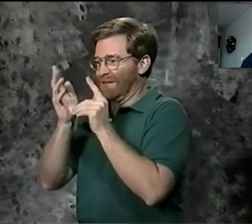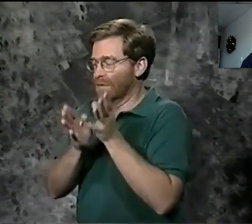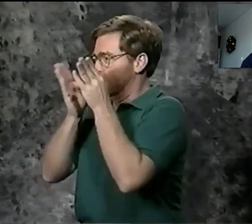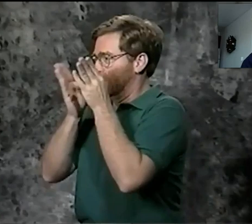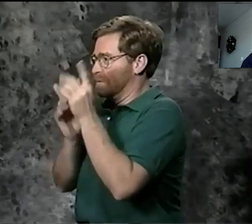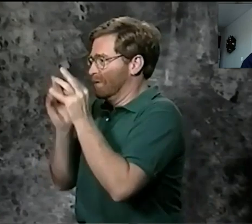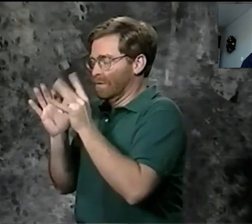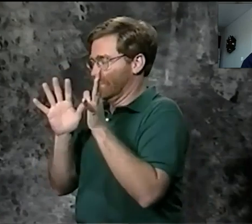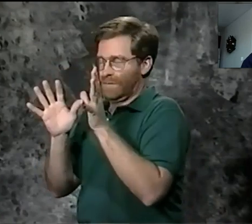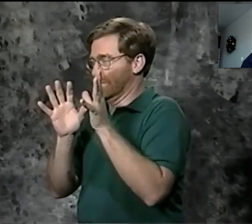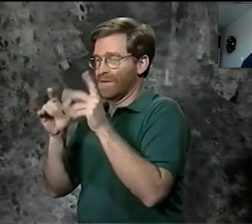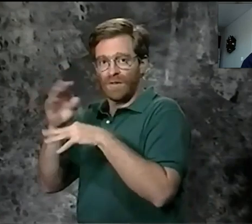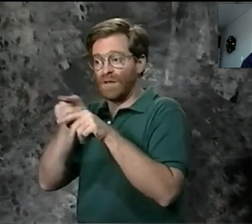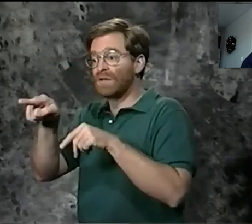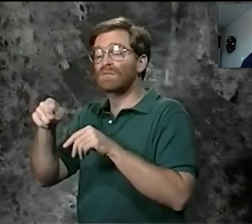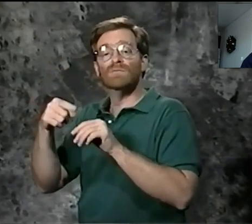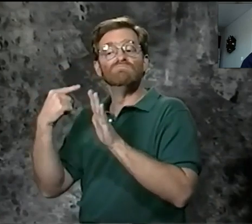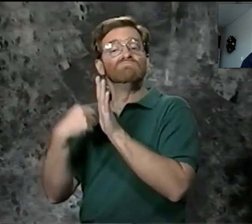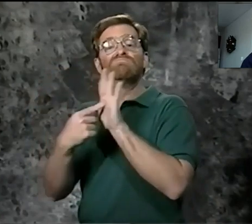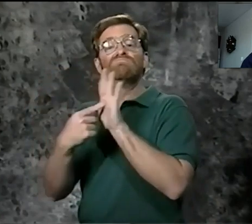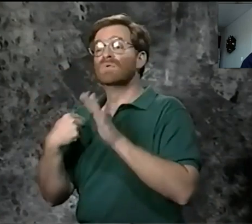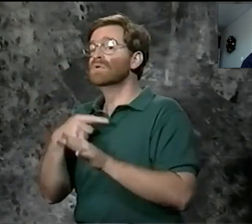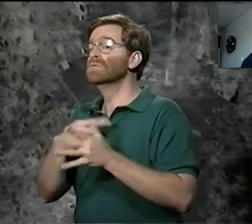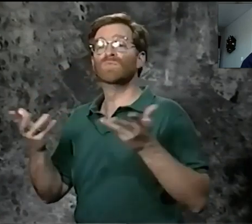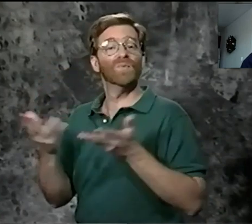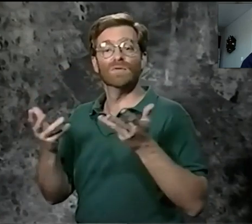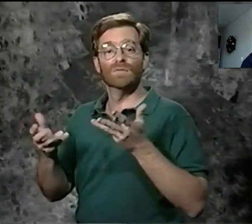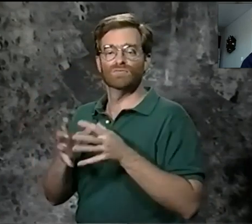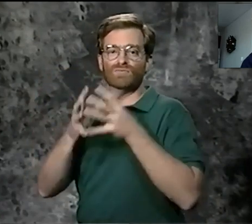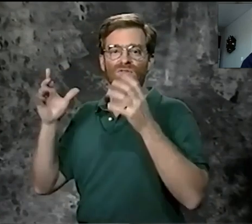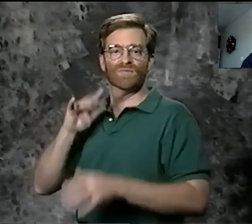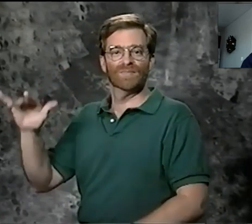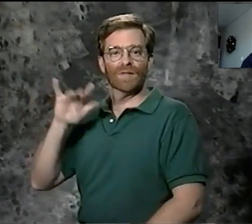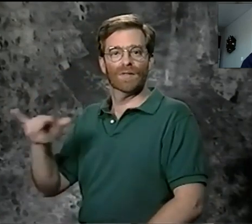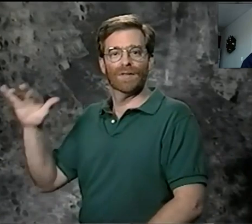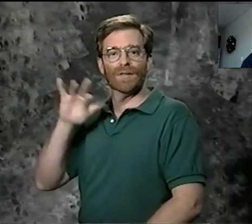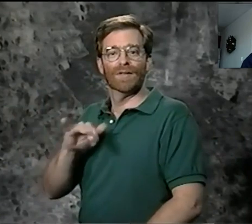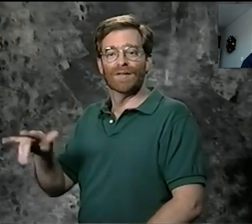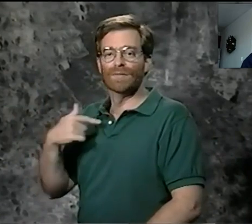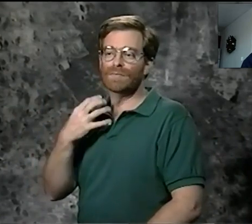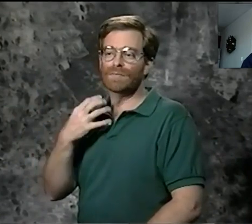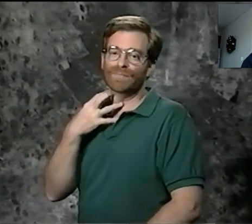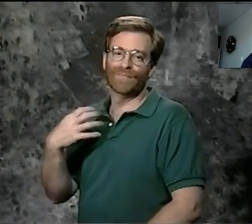And then they are all signing. And it was really confusing seeing all the different sign styles, finger spelling.